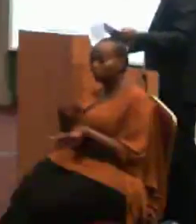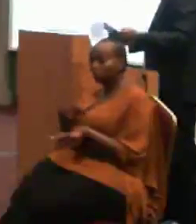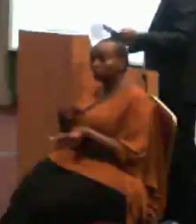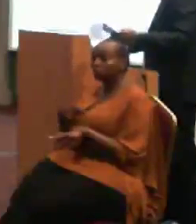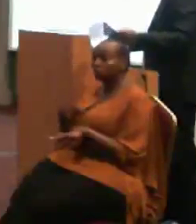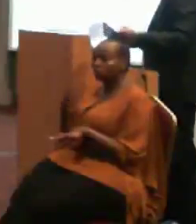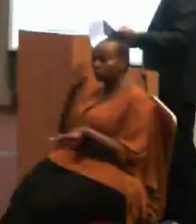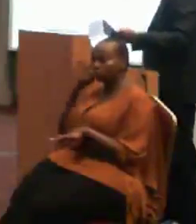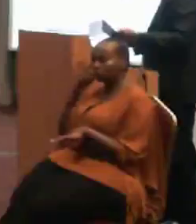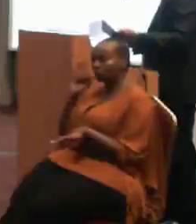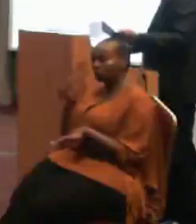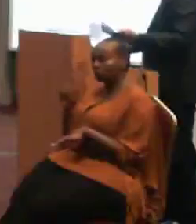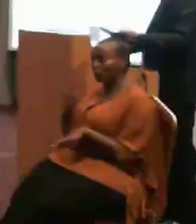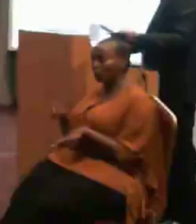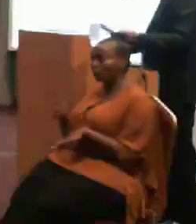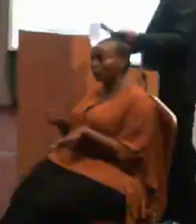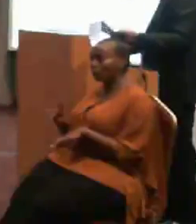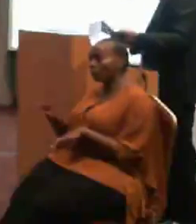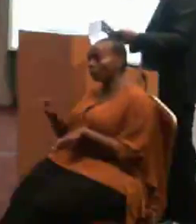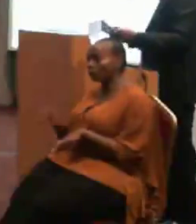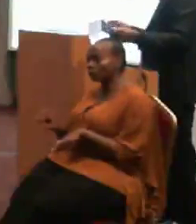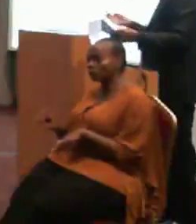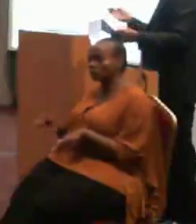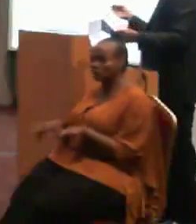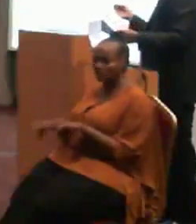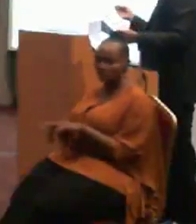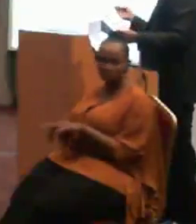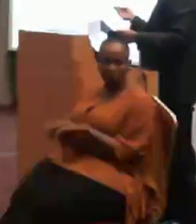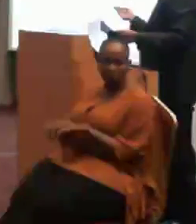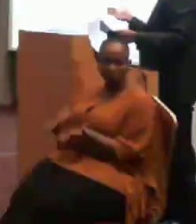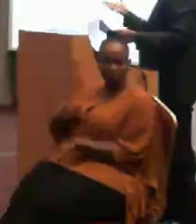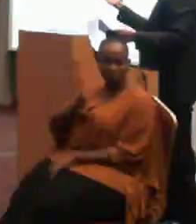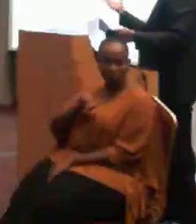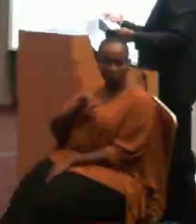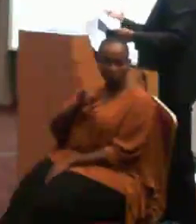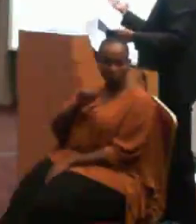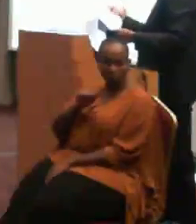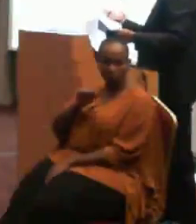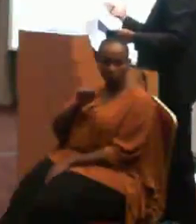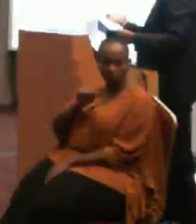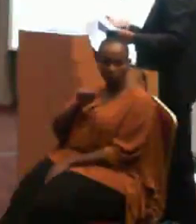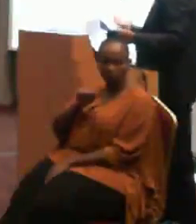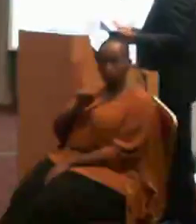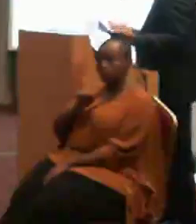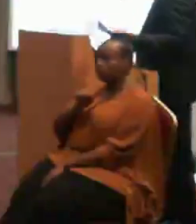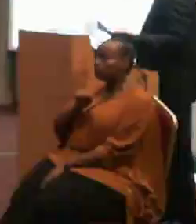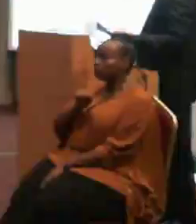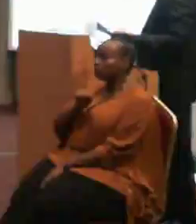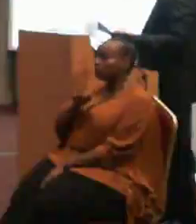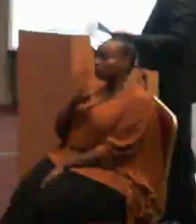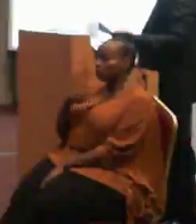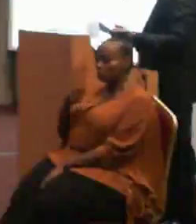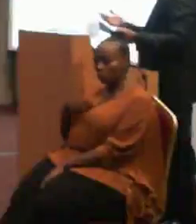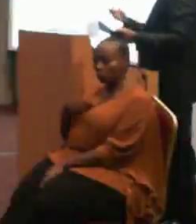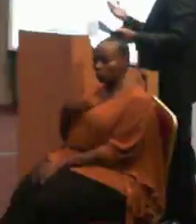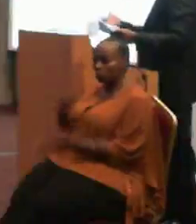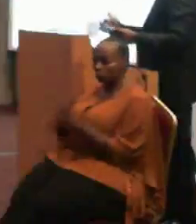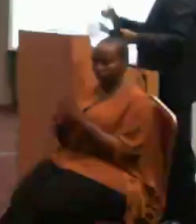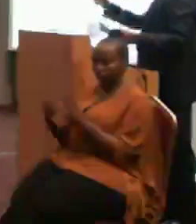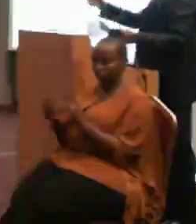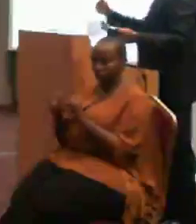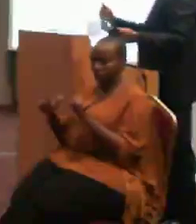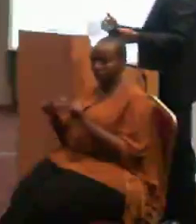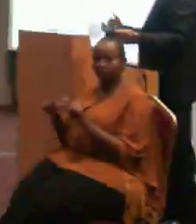a question related to the macros as well, that did we model a particular level? We did not model a particular level. I